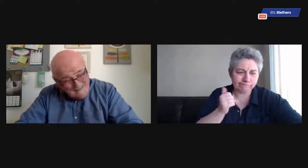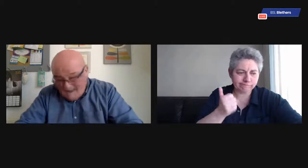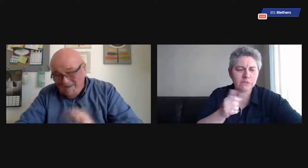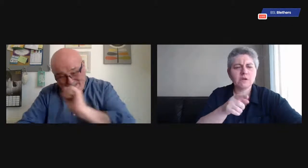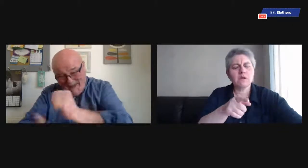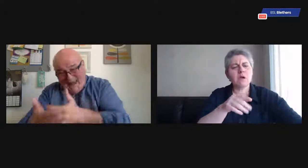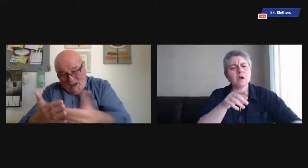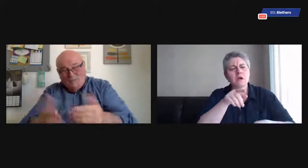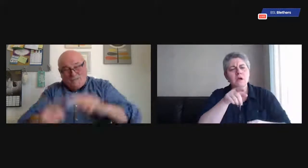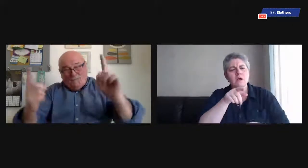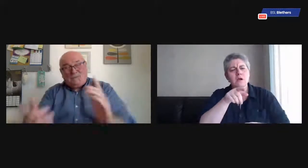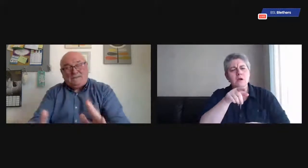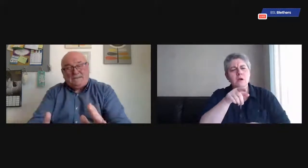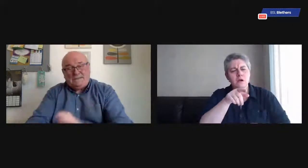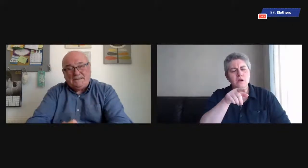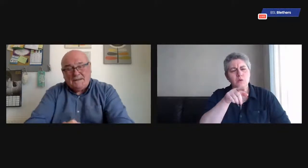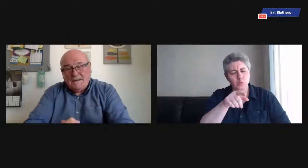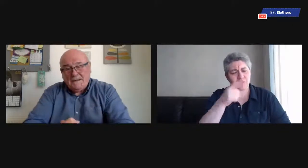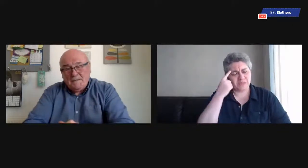but there's a lot of